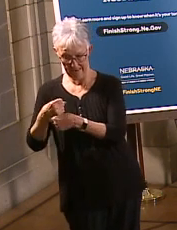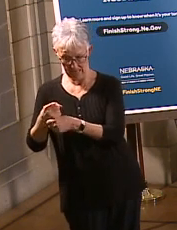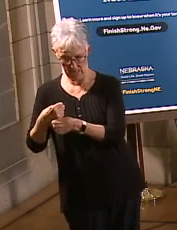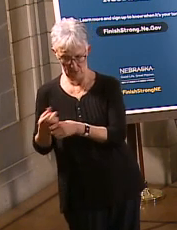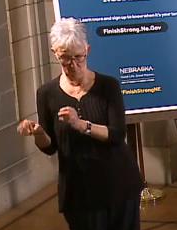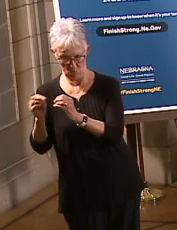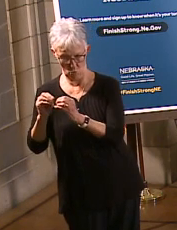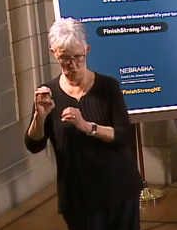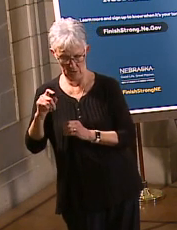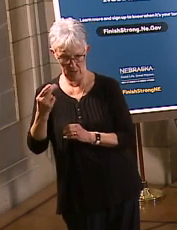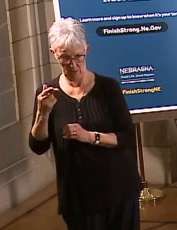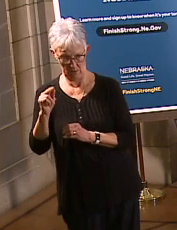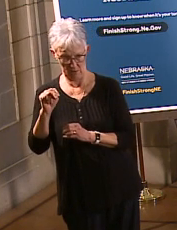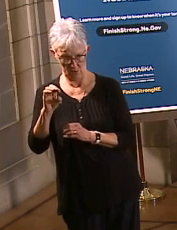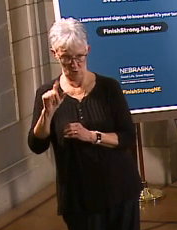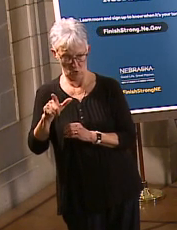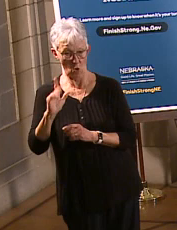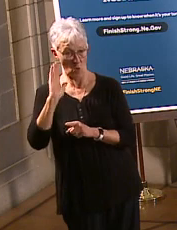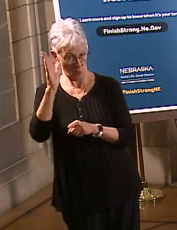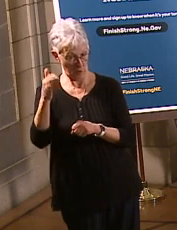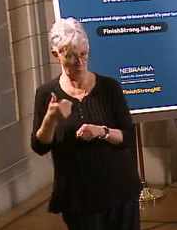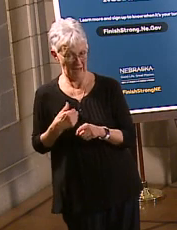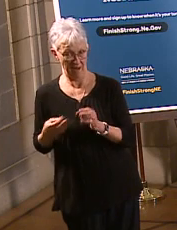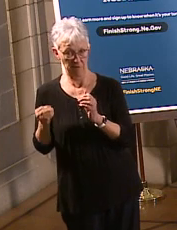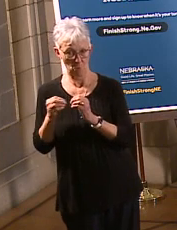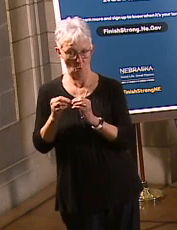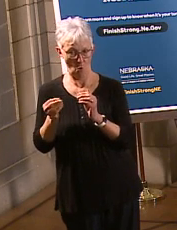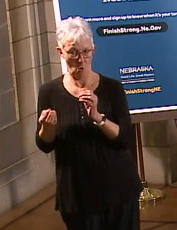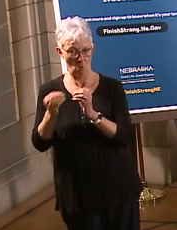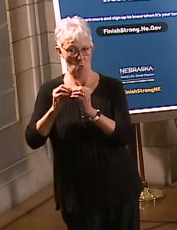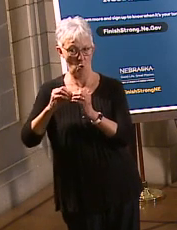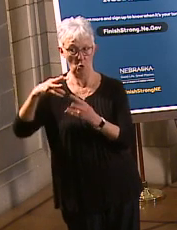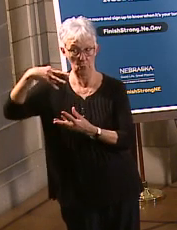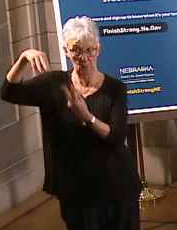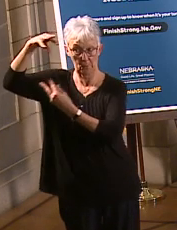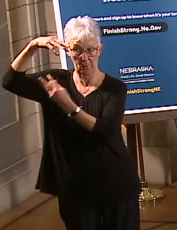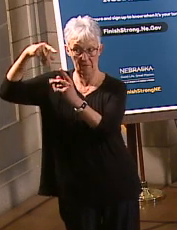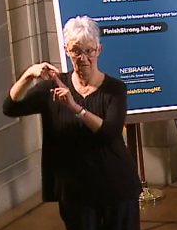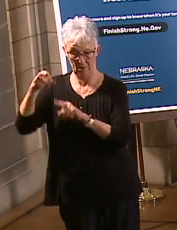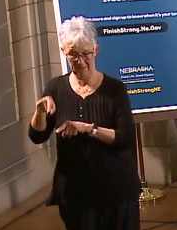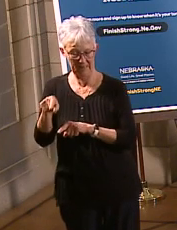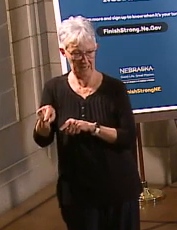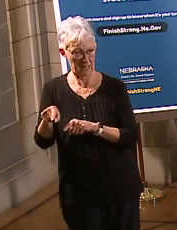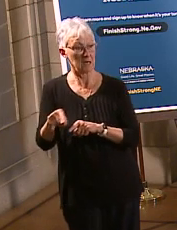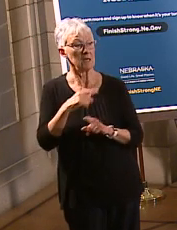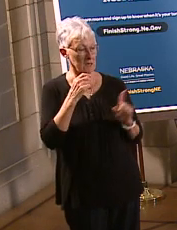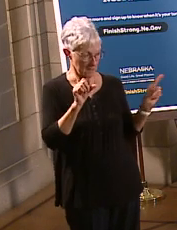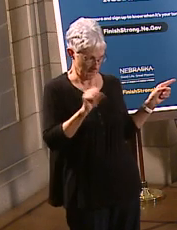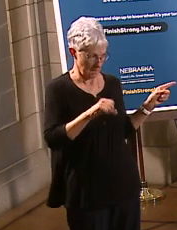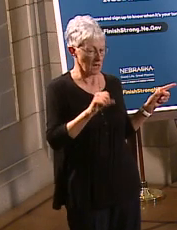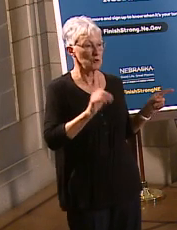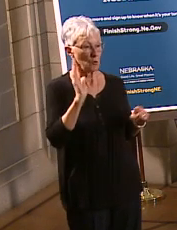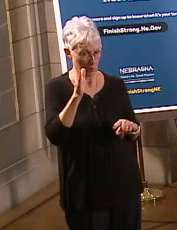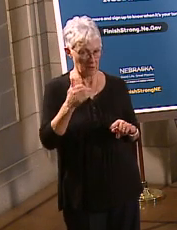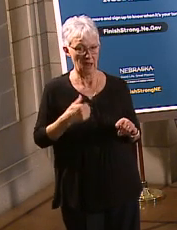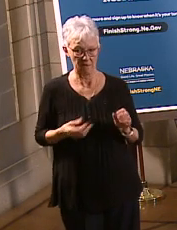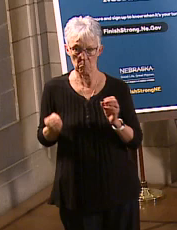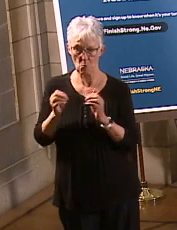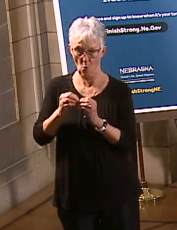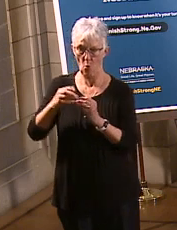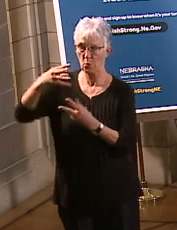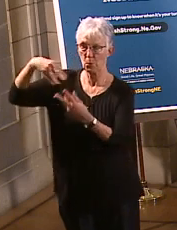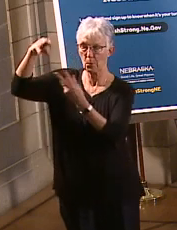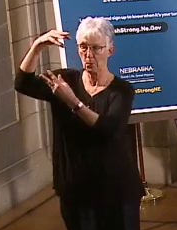emissions from that ethanol? It would be like any industry, Paul. As you produce more, yes, you will have more emissions that are going out there. But the